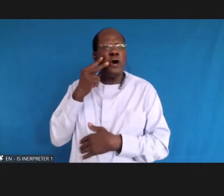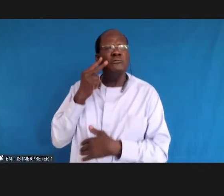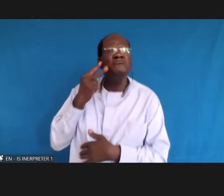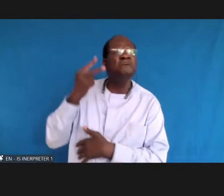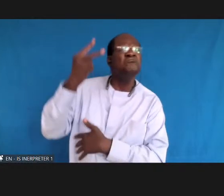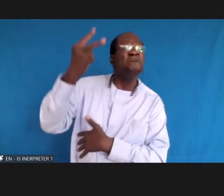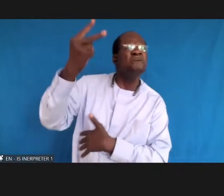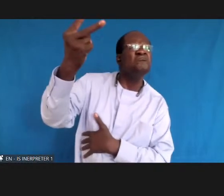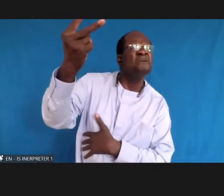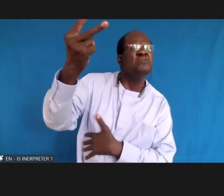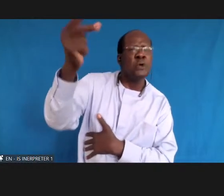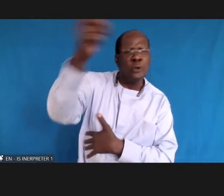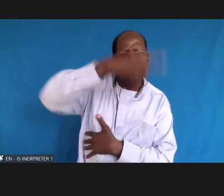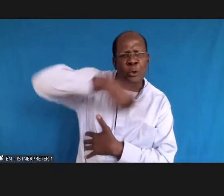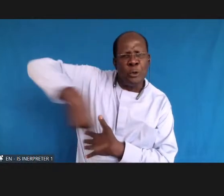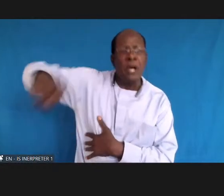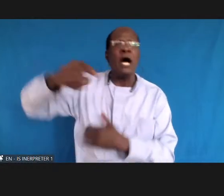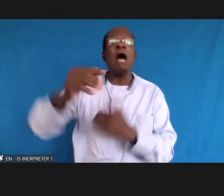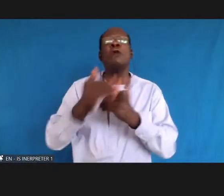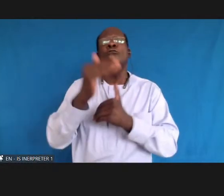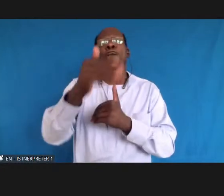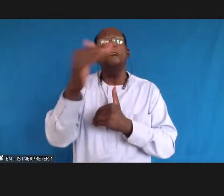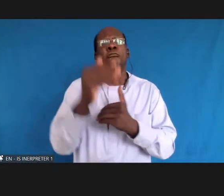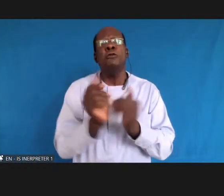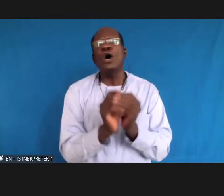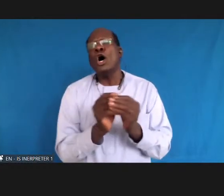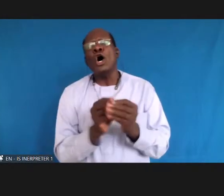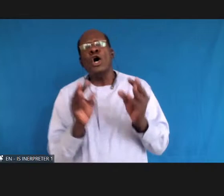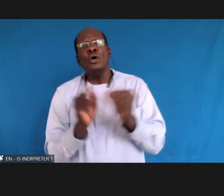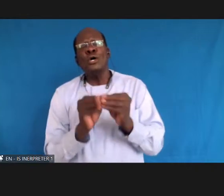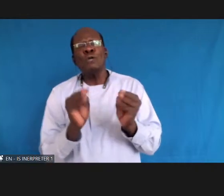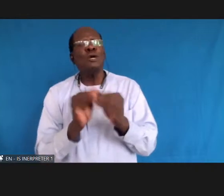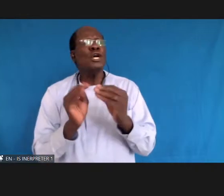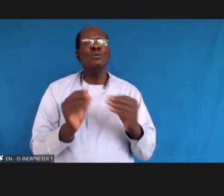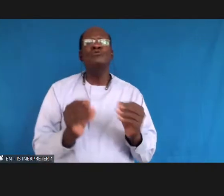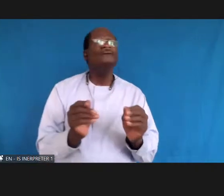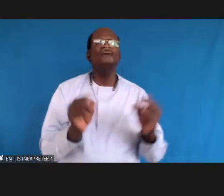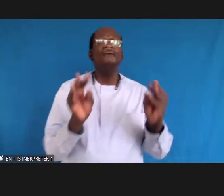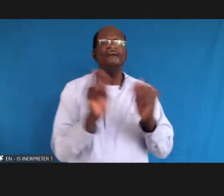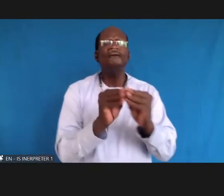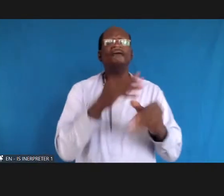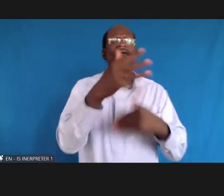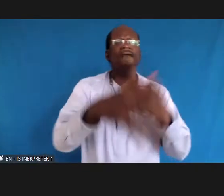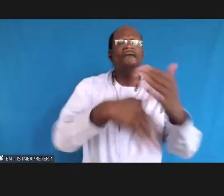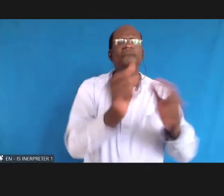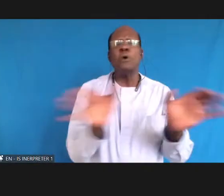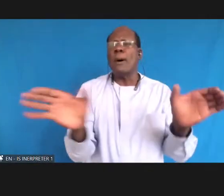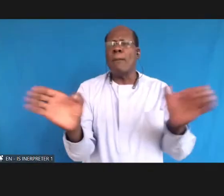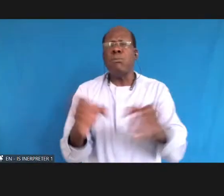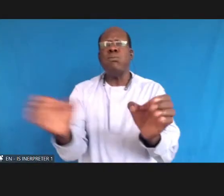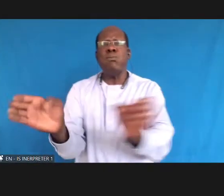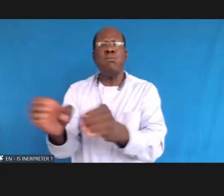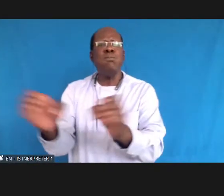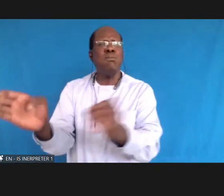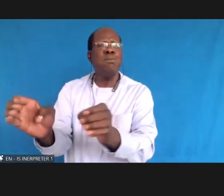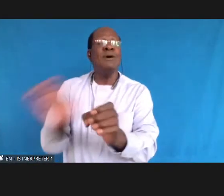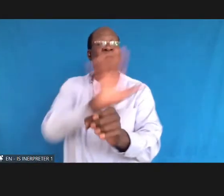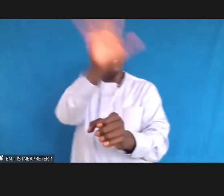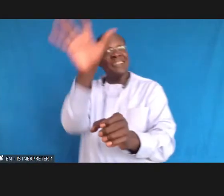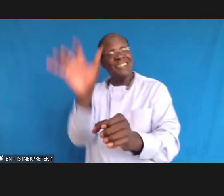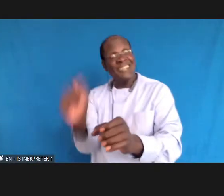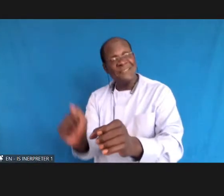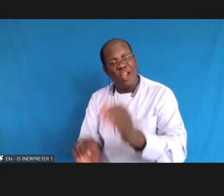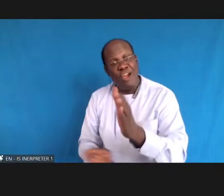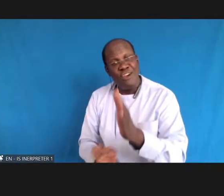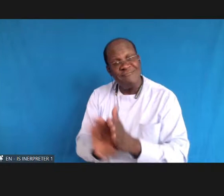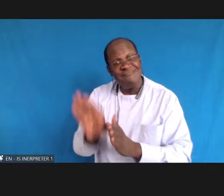number of events coming. And we want to really strengthen the voice of Africa to those events. From your